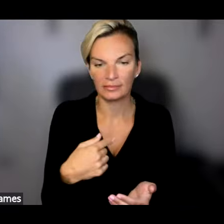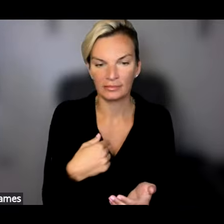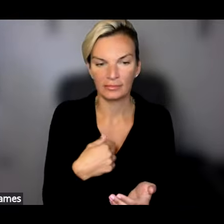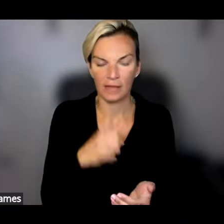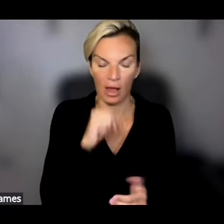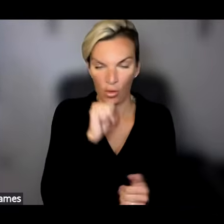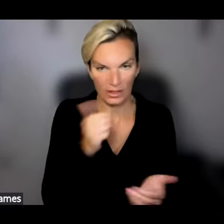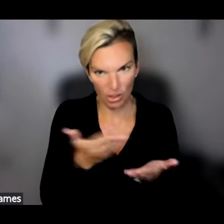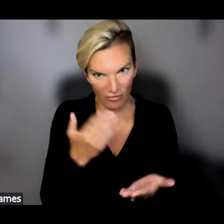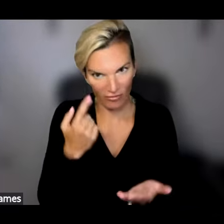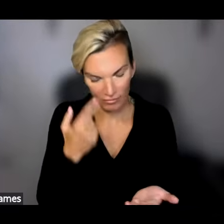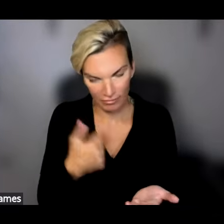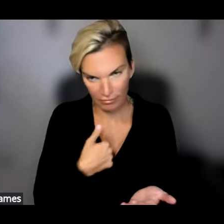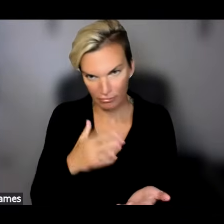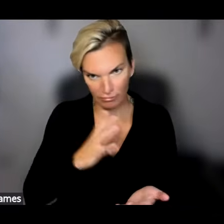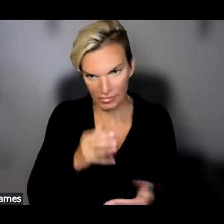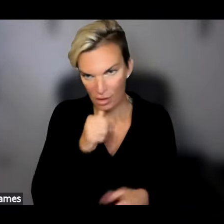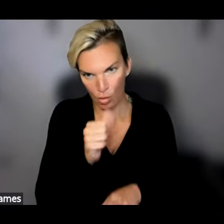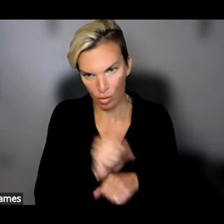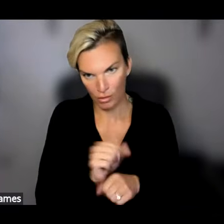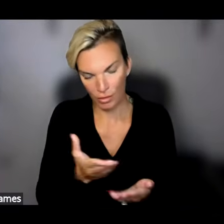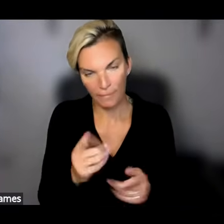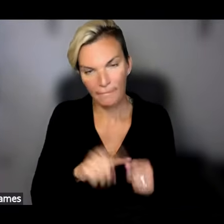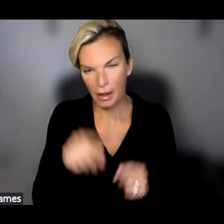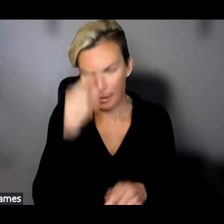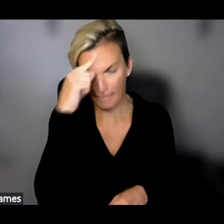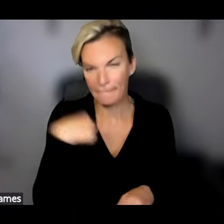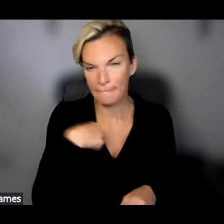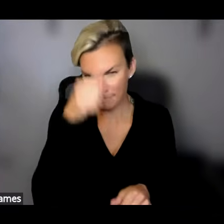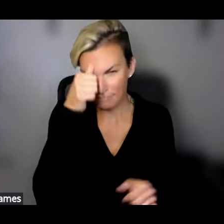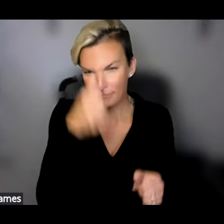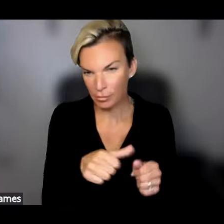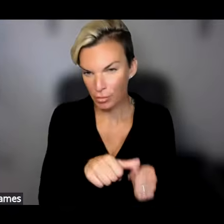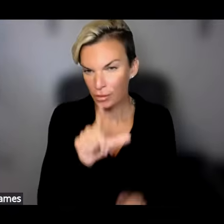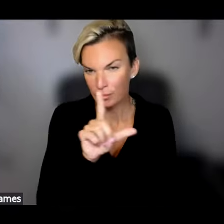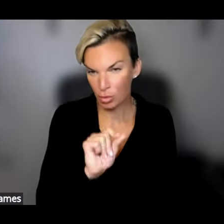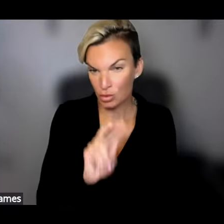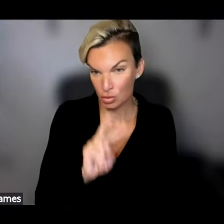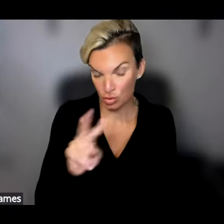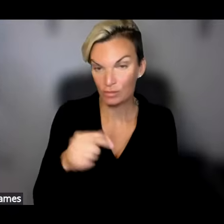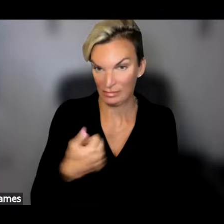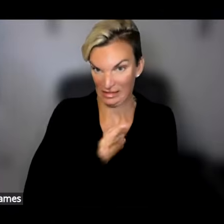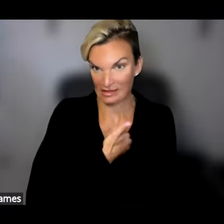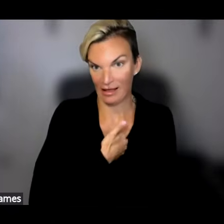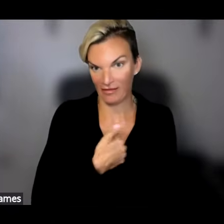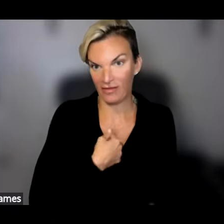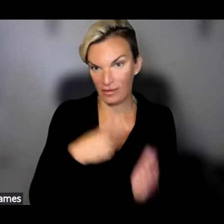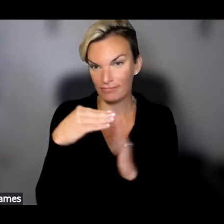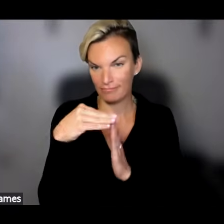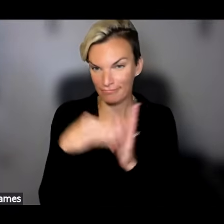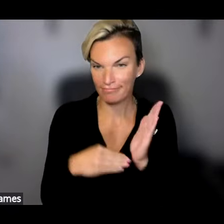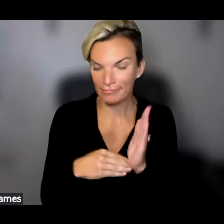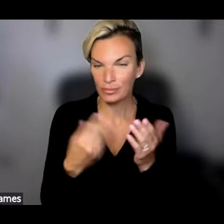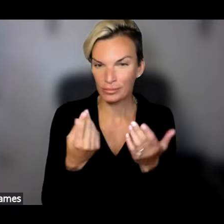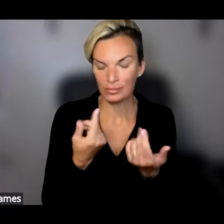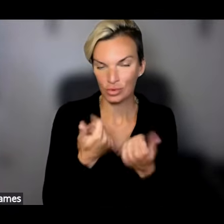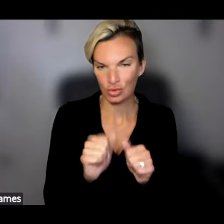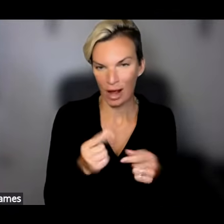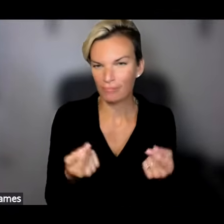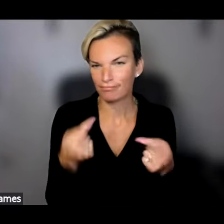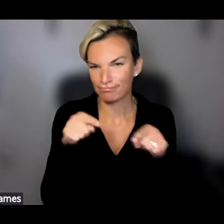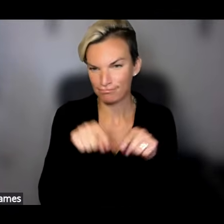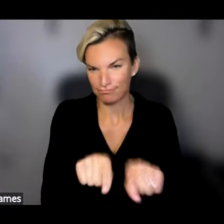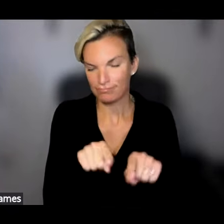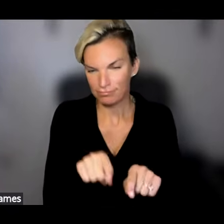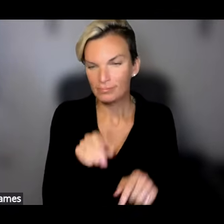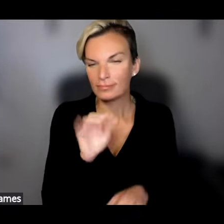me. But then the one from 2022, I remember I had drafted that one to sort of try to do the same thing with the ballot changes there that